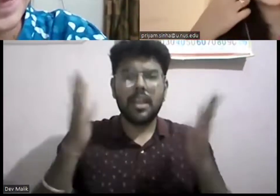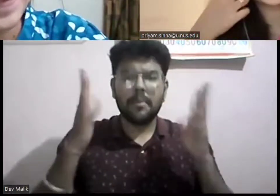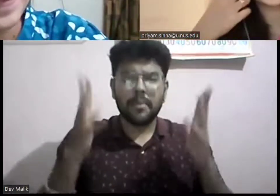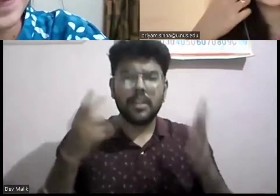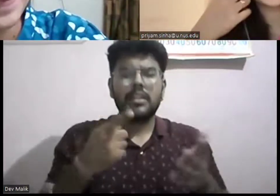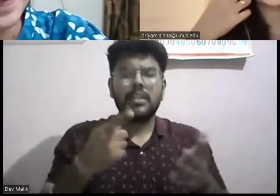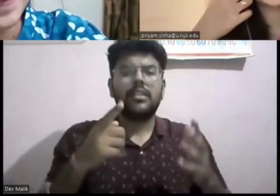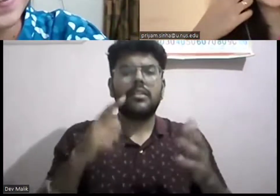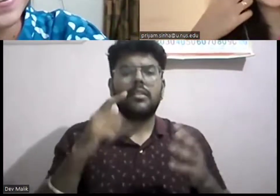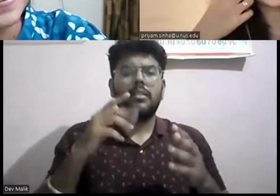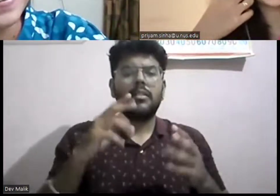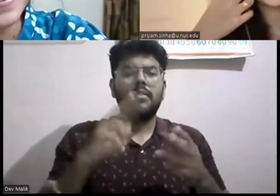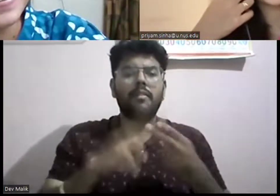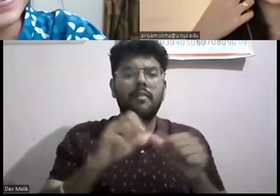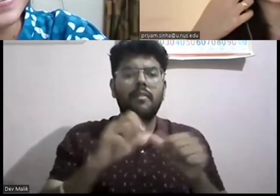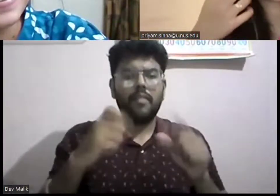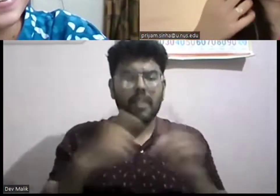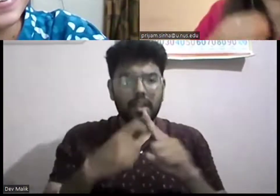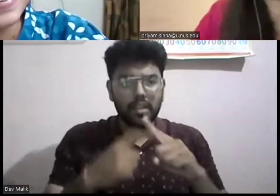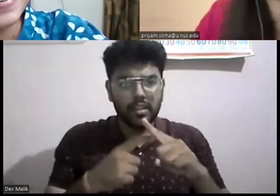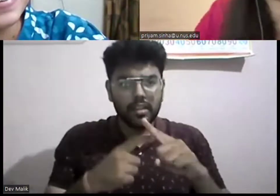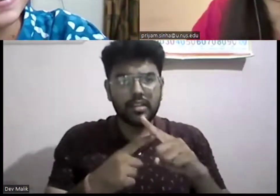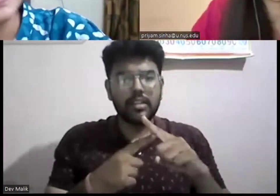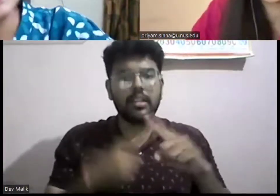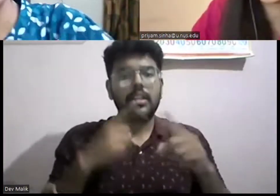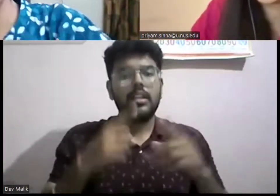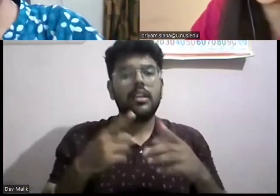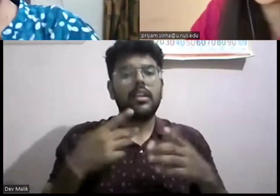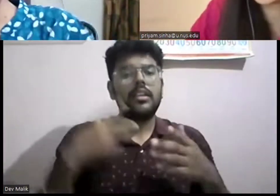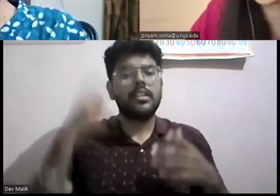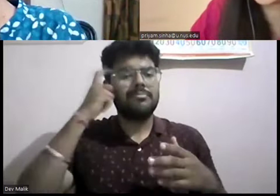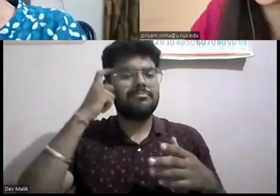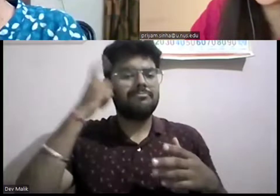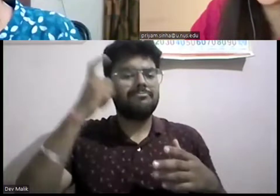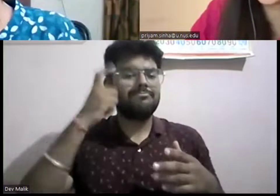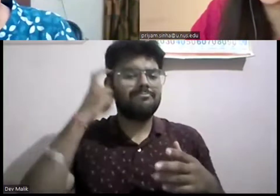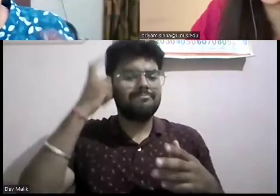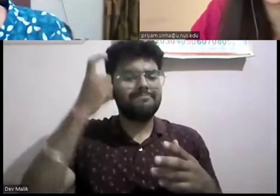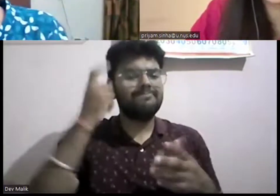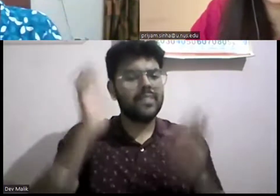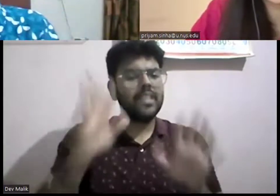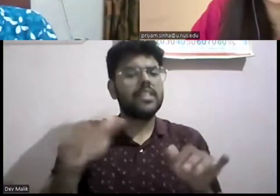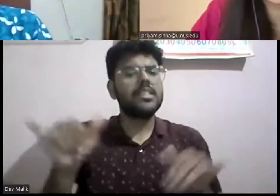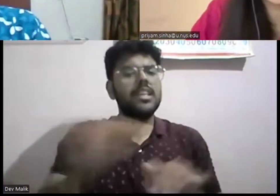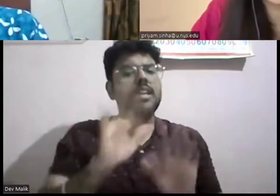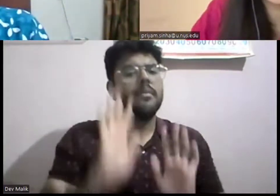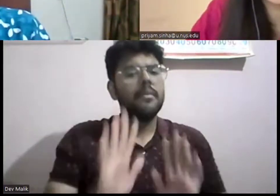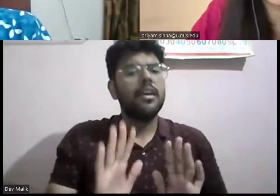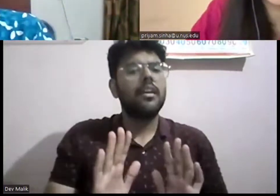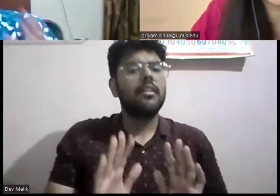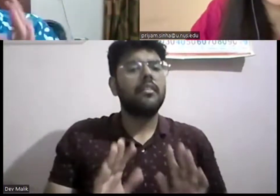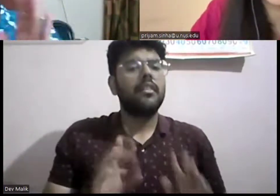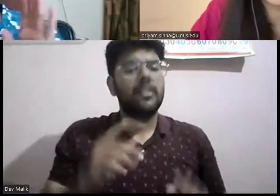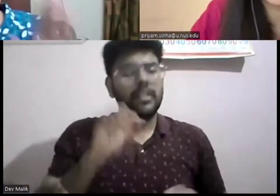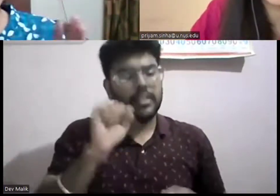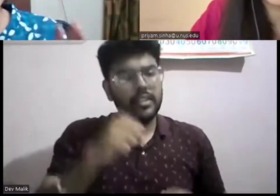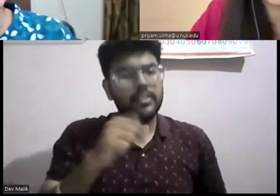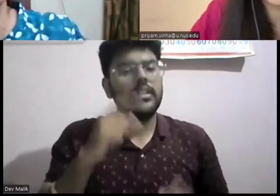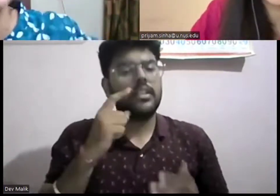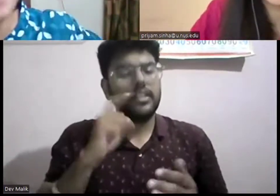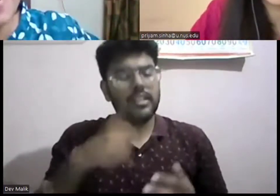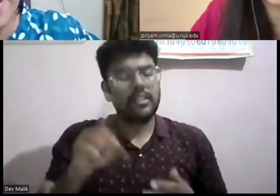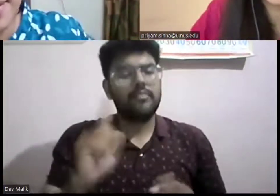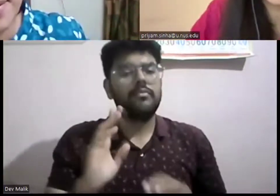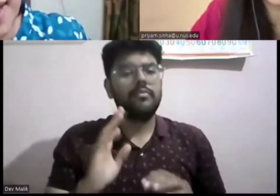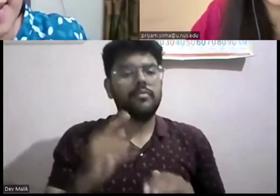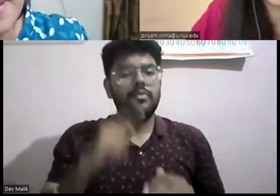where I could actually voice this, because this has been going on in my mind for quite a while. No, that's actually right, because you placed